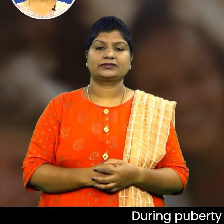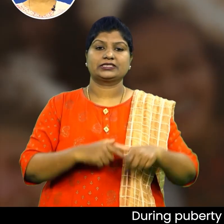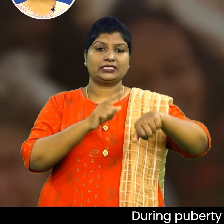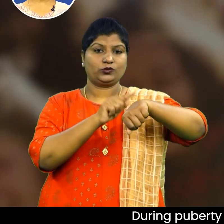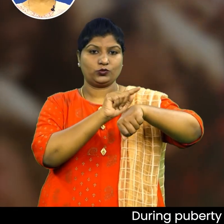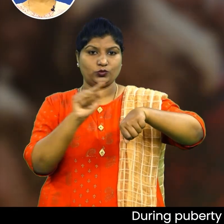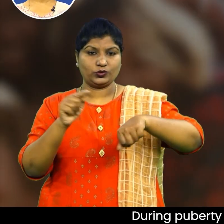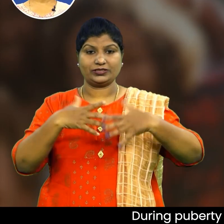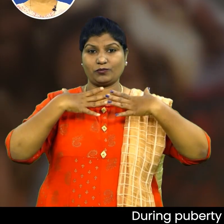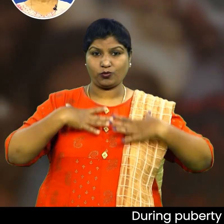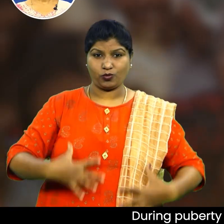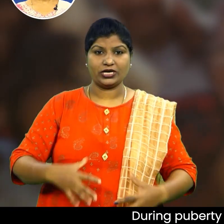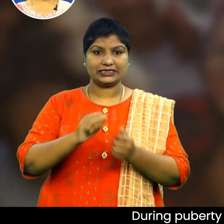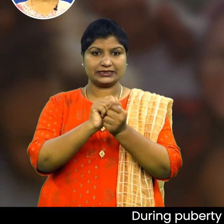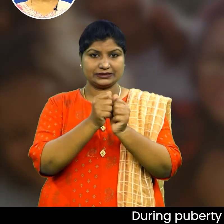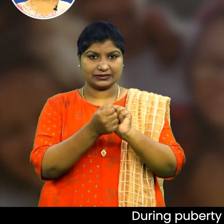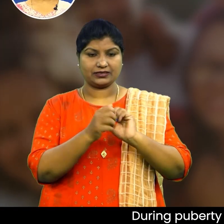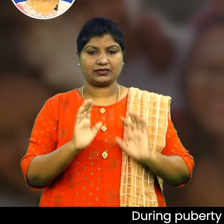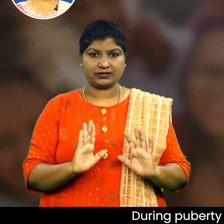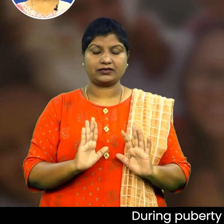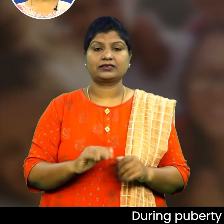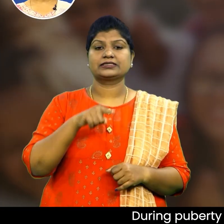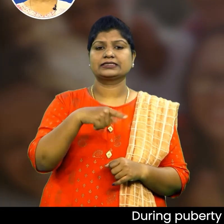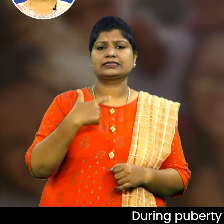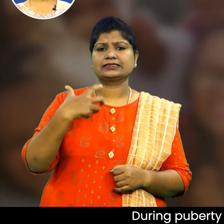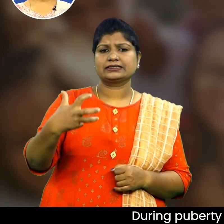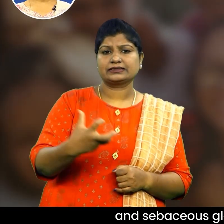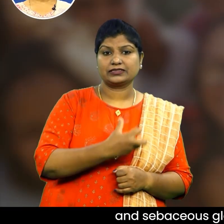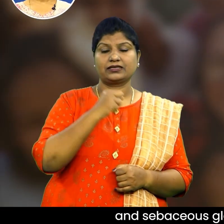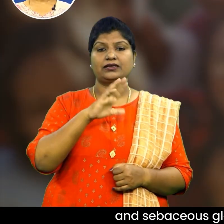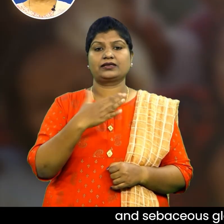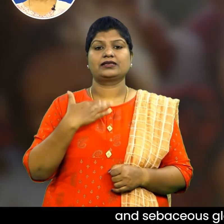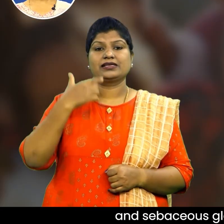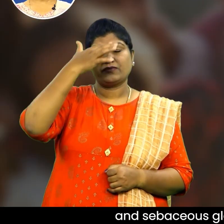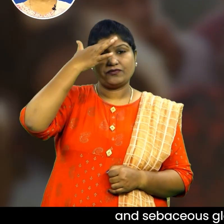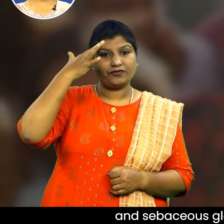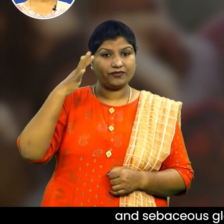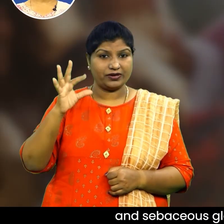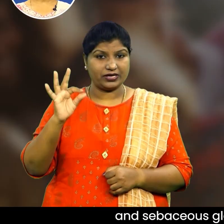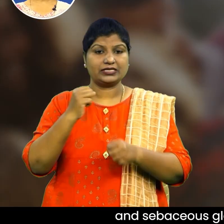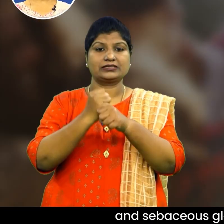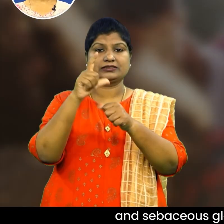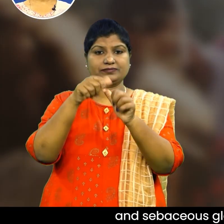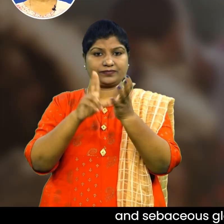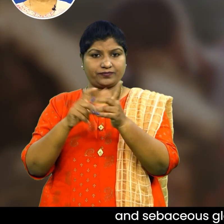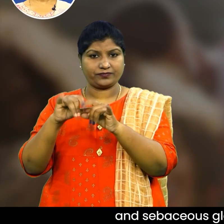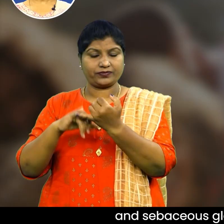During puberty, the secretion of sweat glands and sebaceous